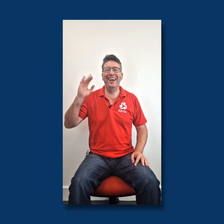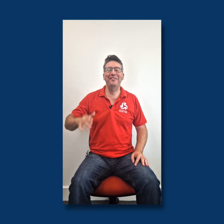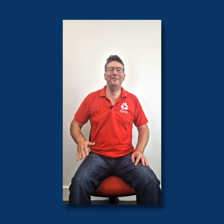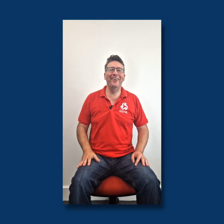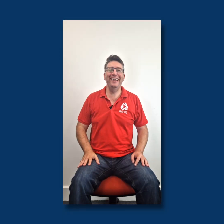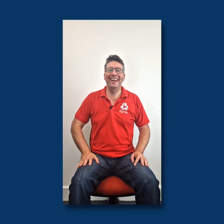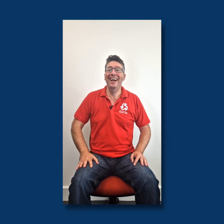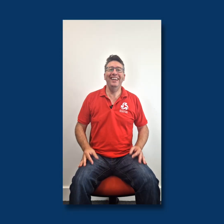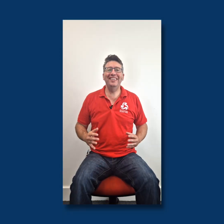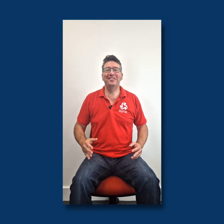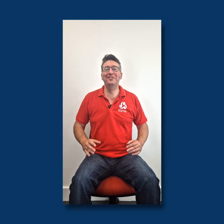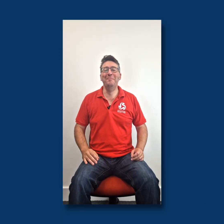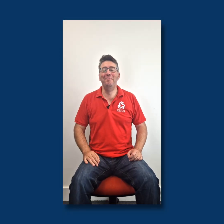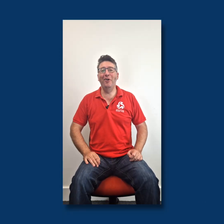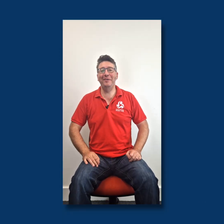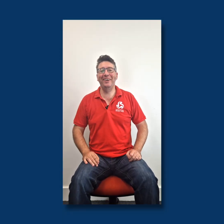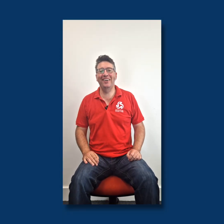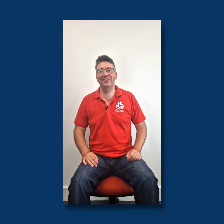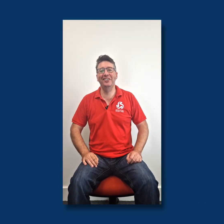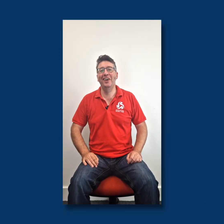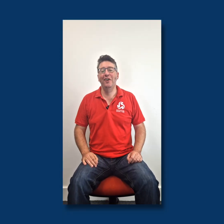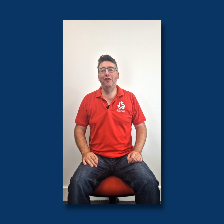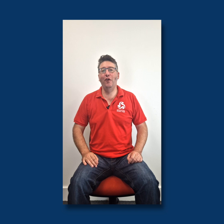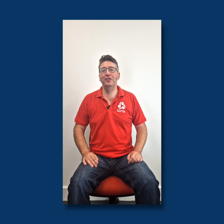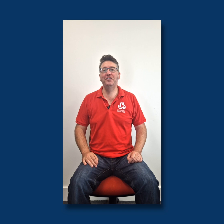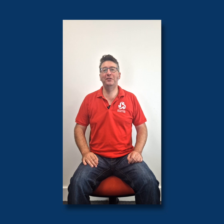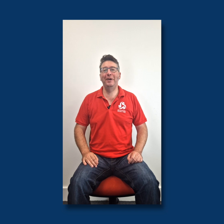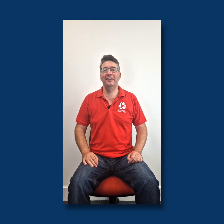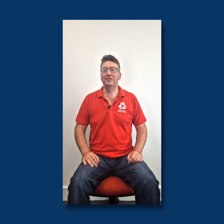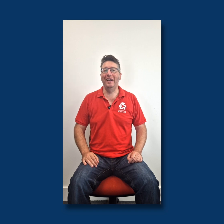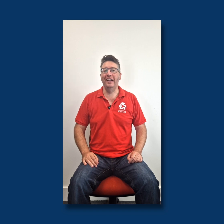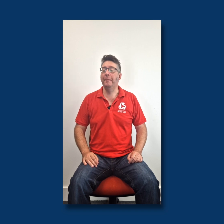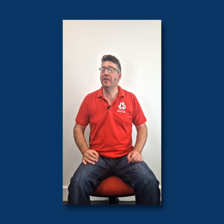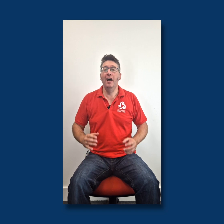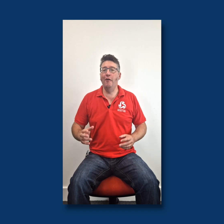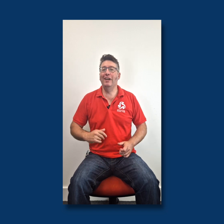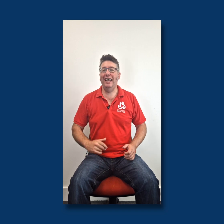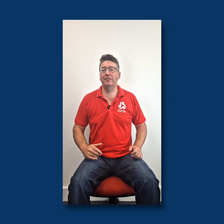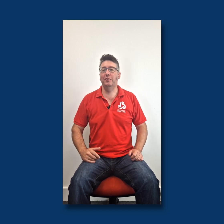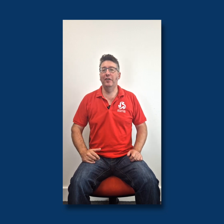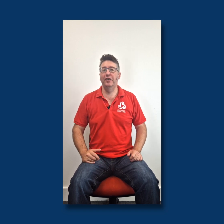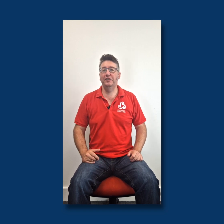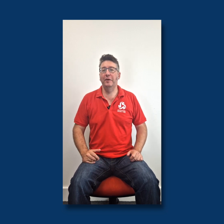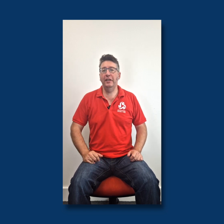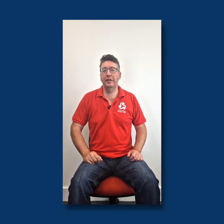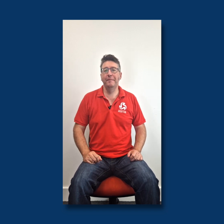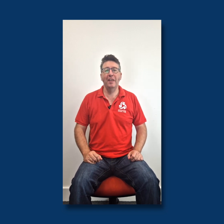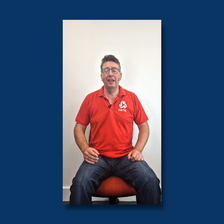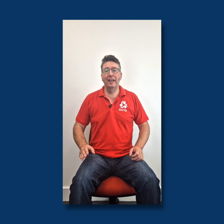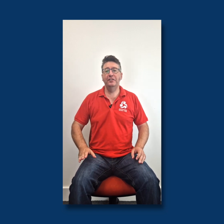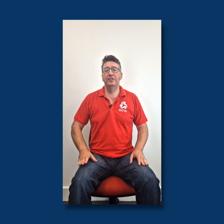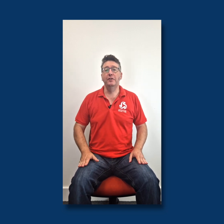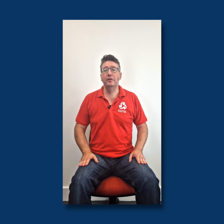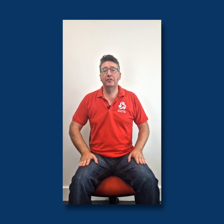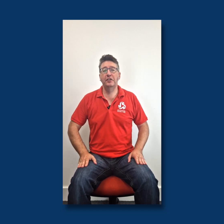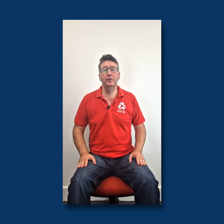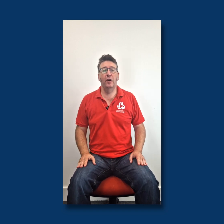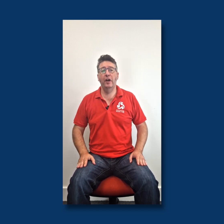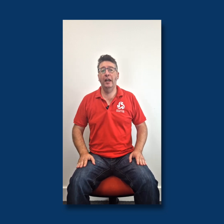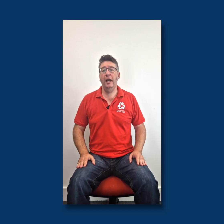Hi everybody, let's do some body percussion for Spaceman. A relaxed one this week. Let's do 2 on our lap,